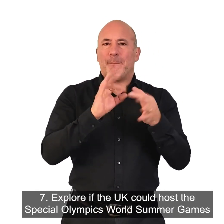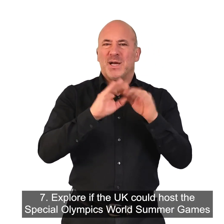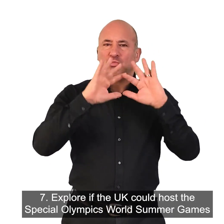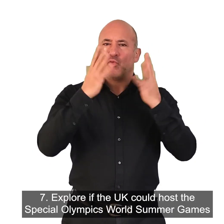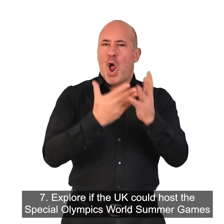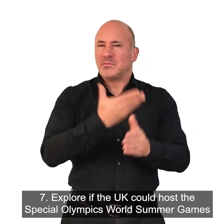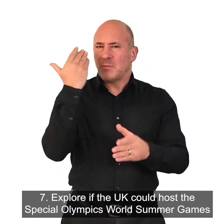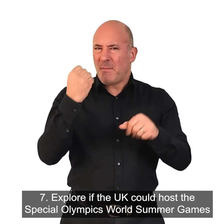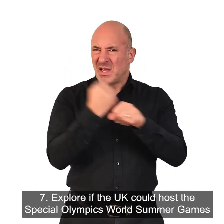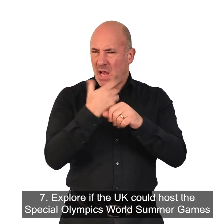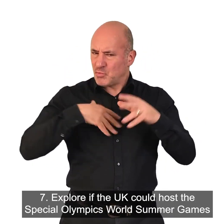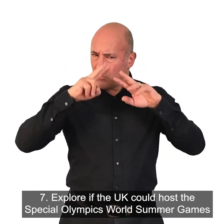Games.